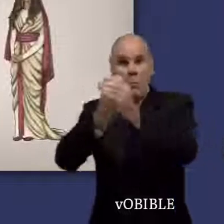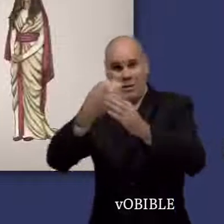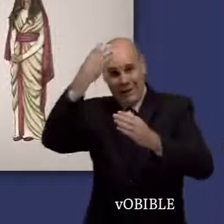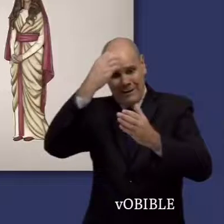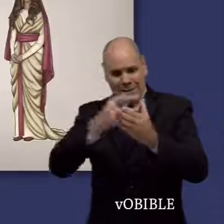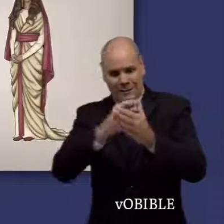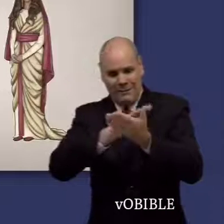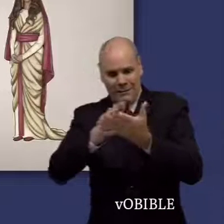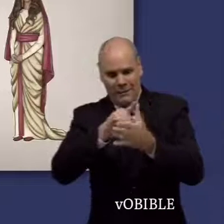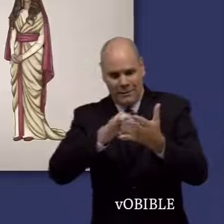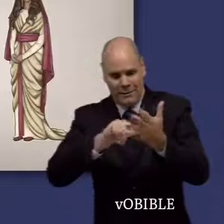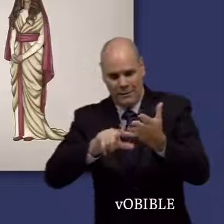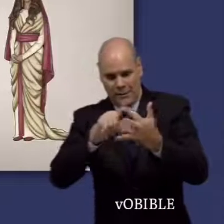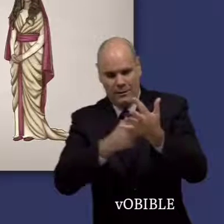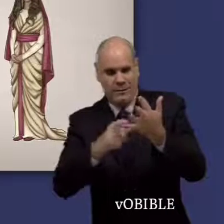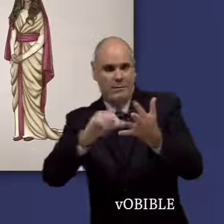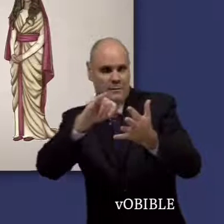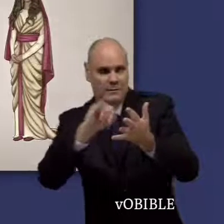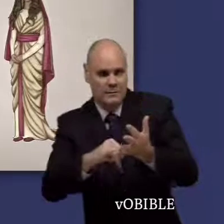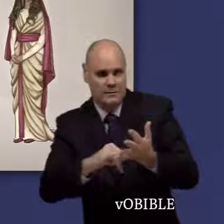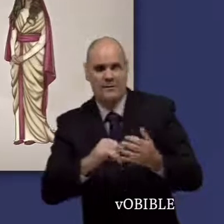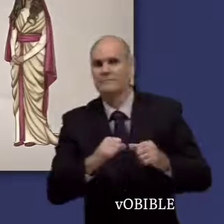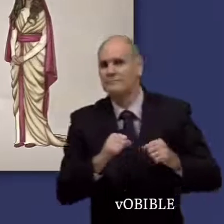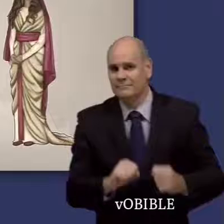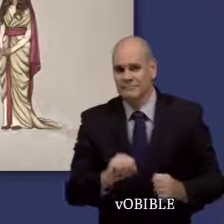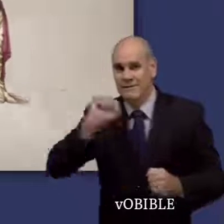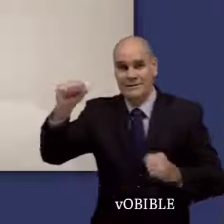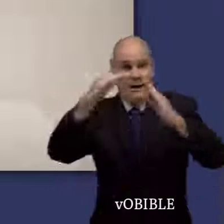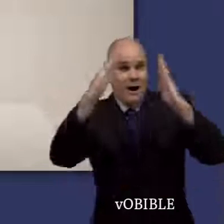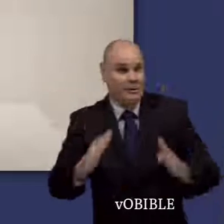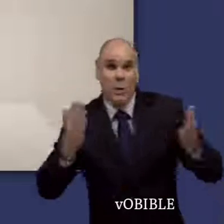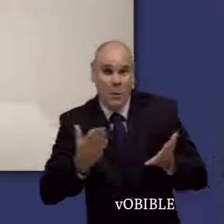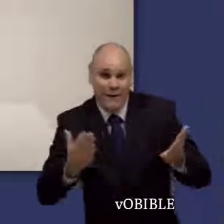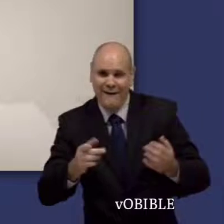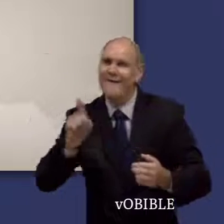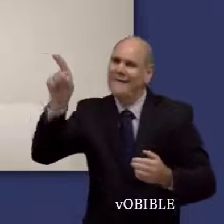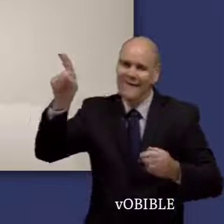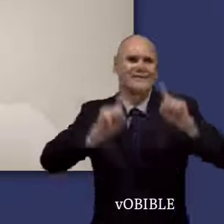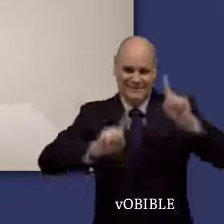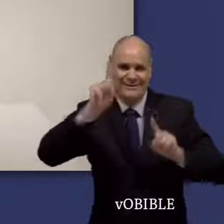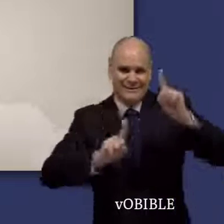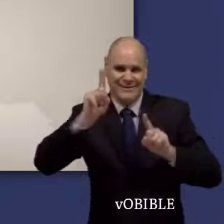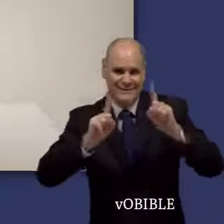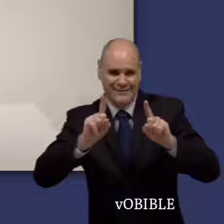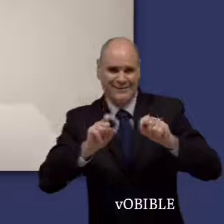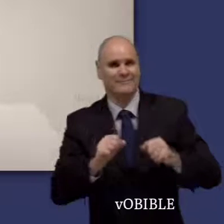Esther and Mordecai became part of the court of King Ahasuerus. The royal court was in